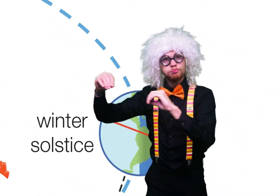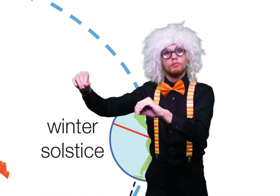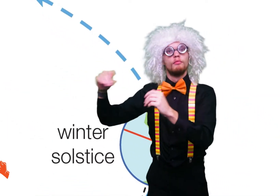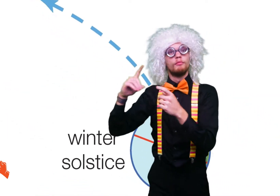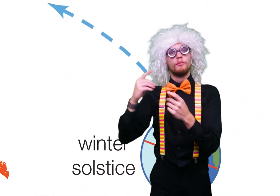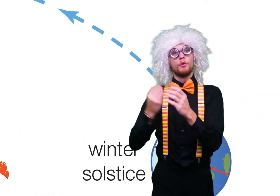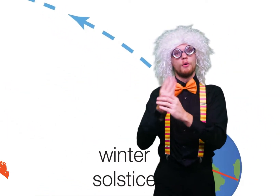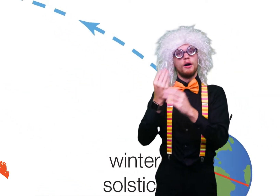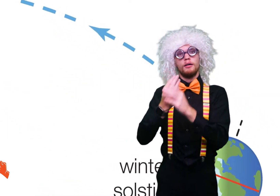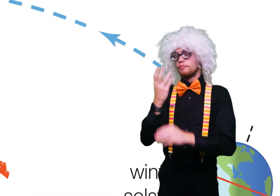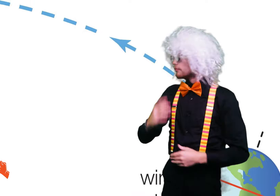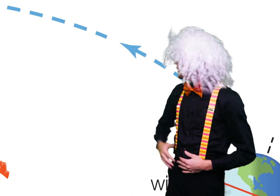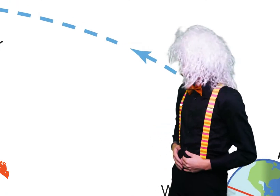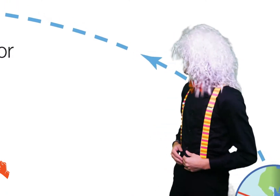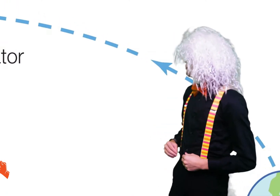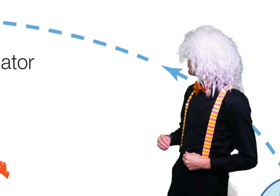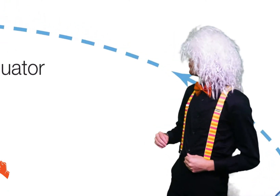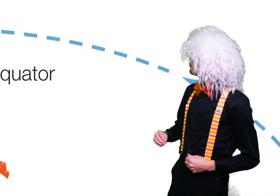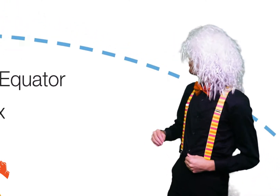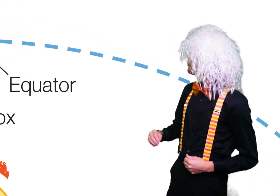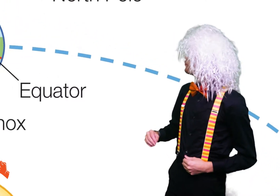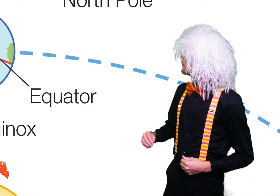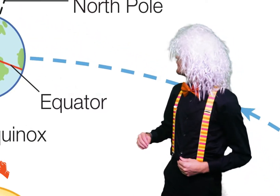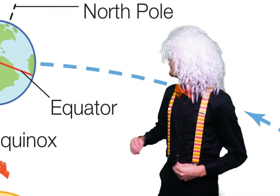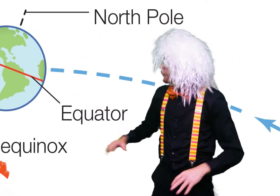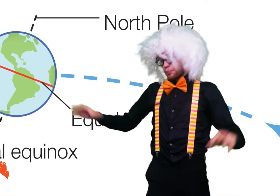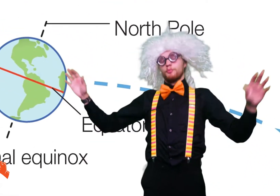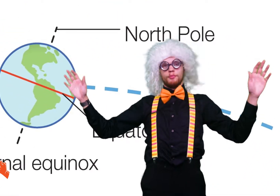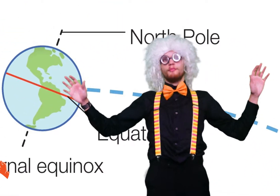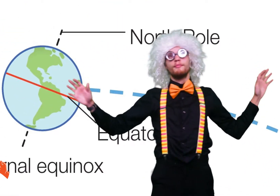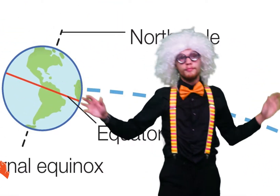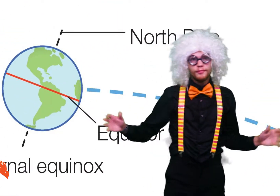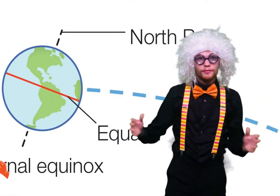the vernal equinox.